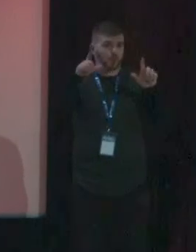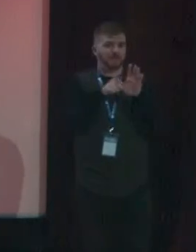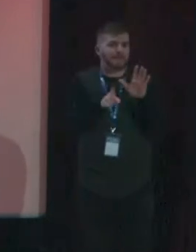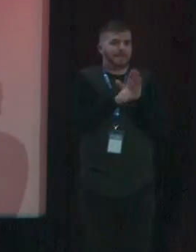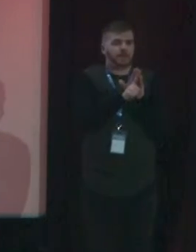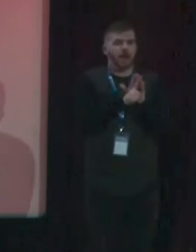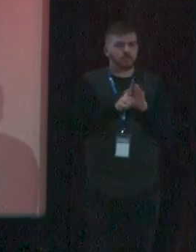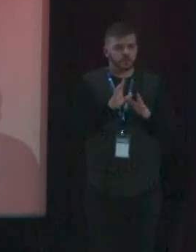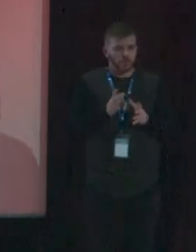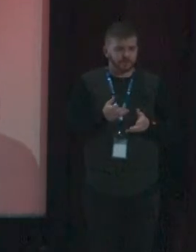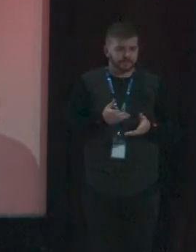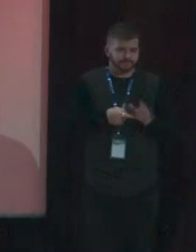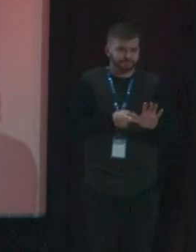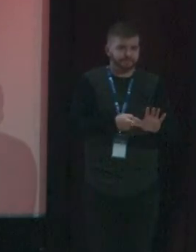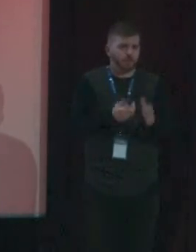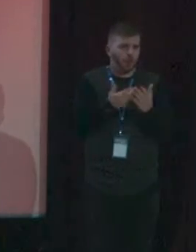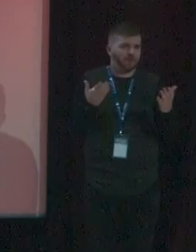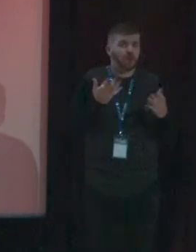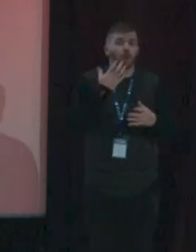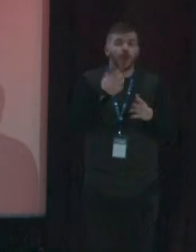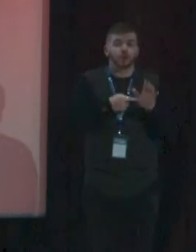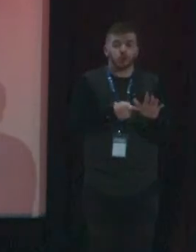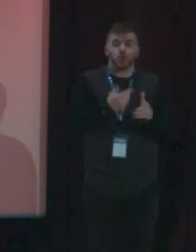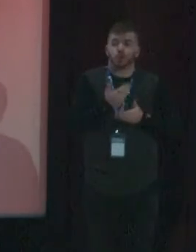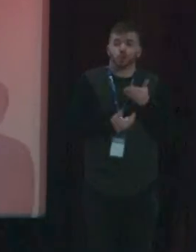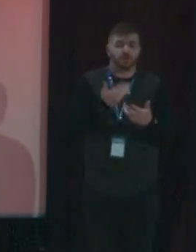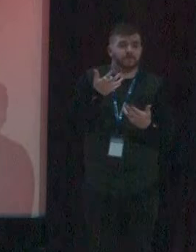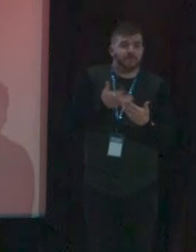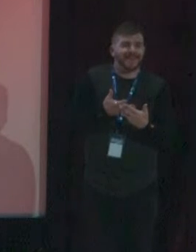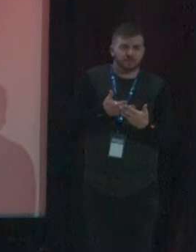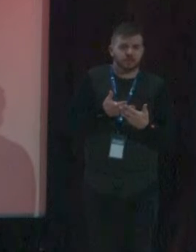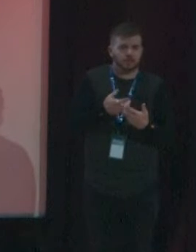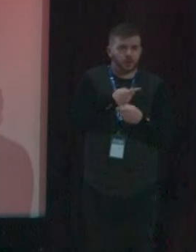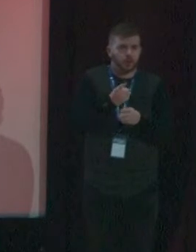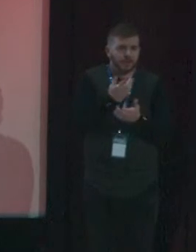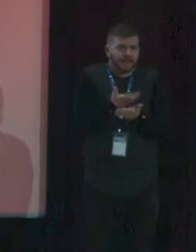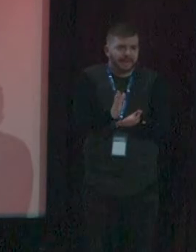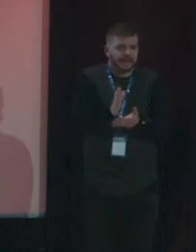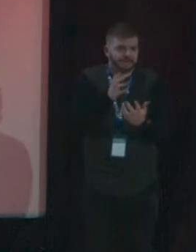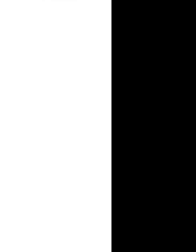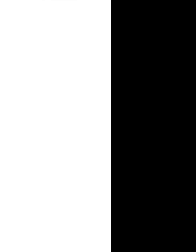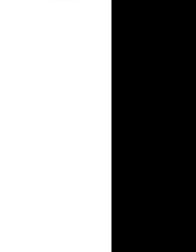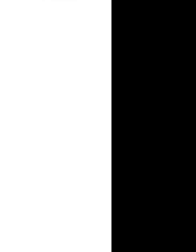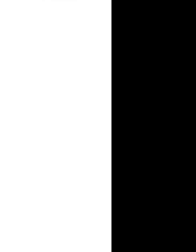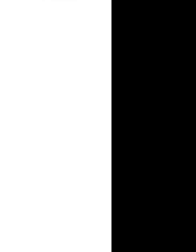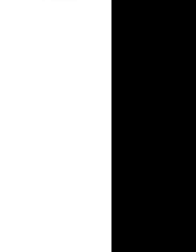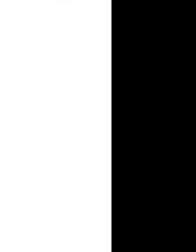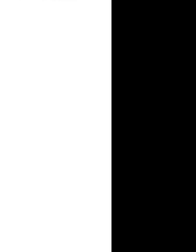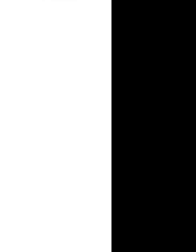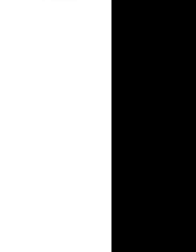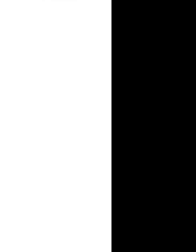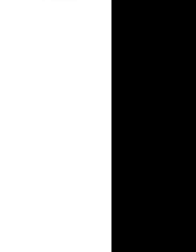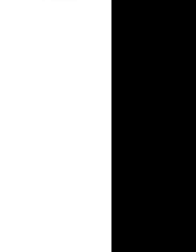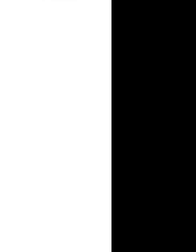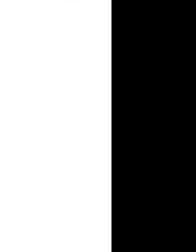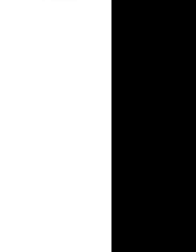a giveaway. Once I show you how the story fits together, I will remove all doubt. So on the one hand, there's a straightforward plot, which